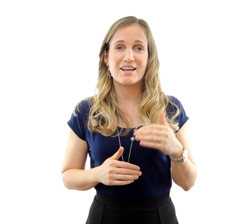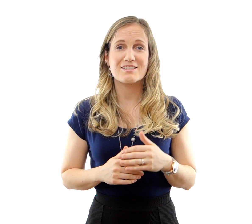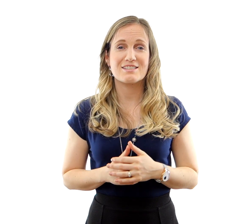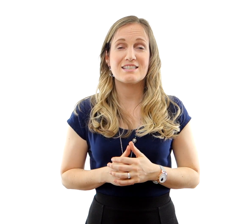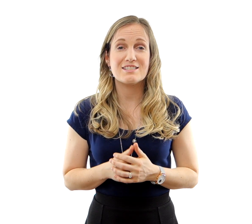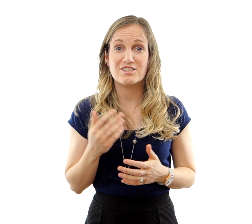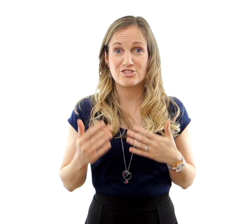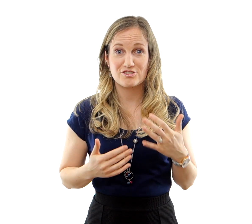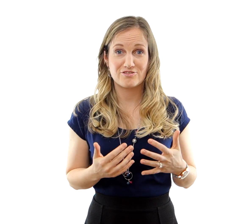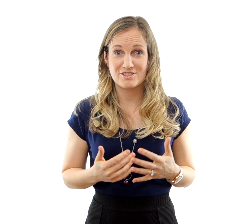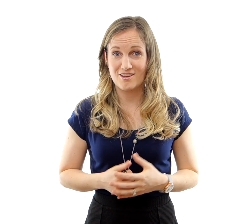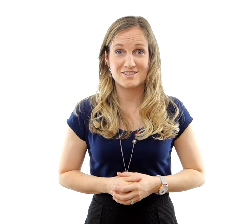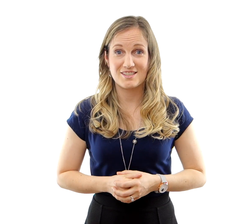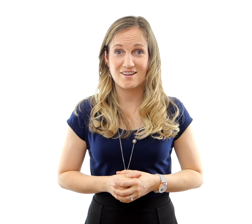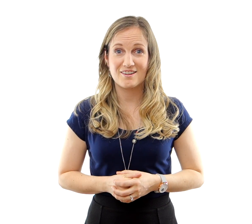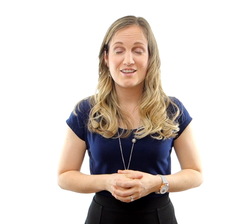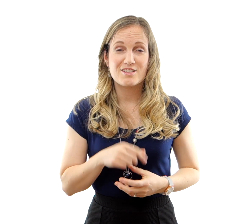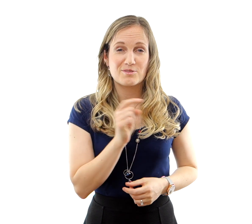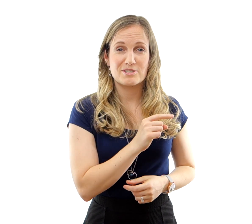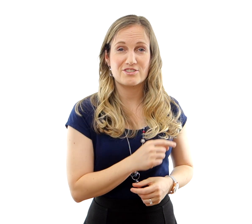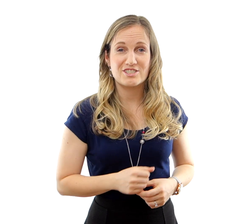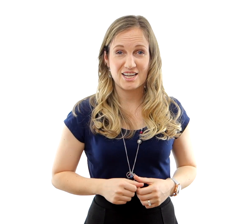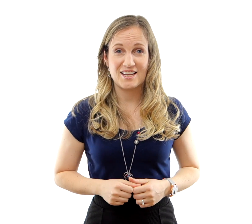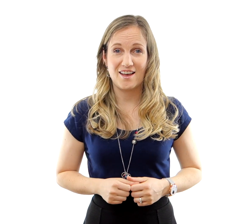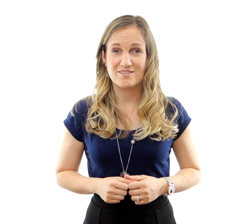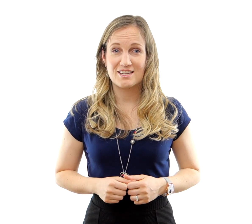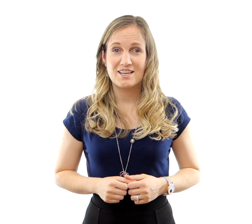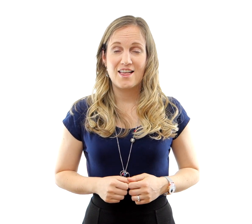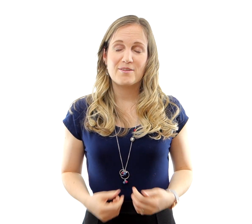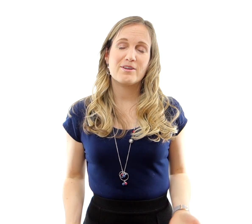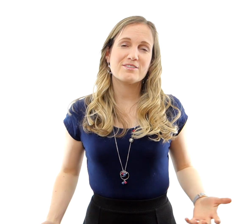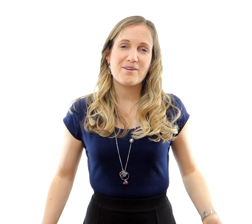organized and easy to search for songs there. So be sure to check it out. Then we also have a